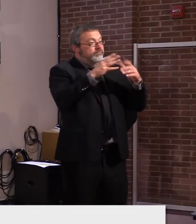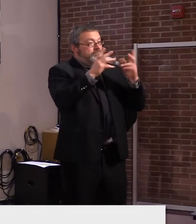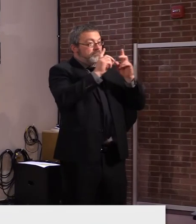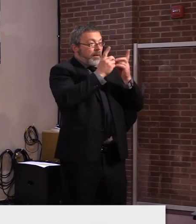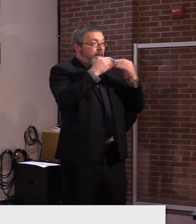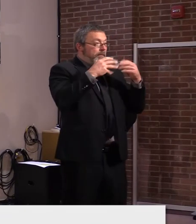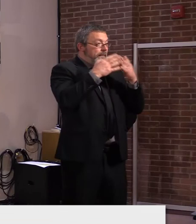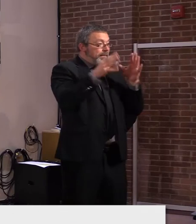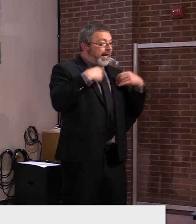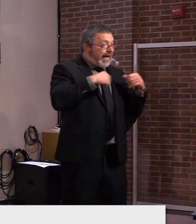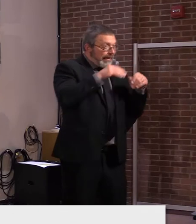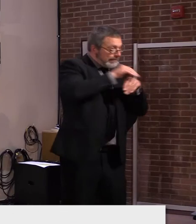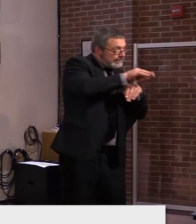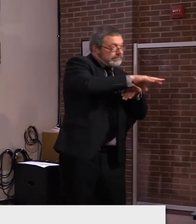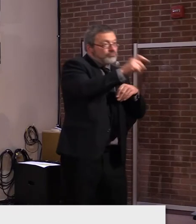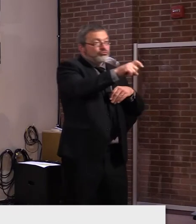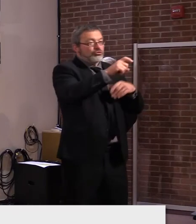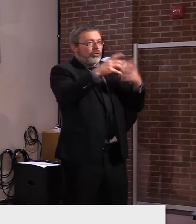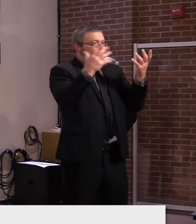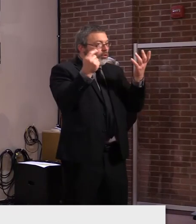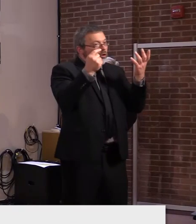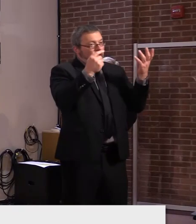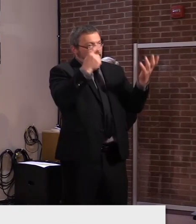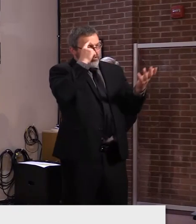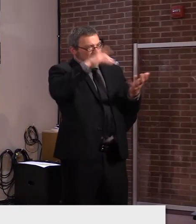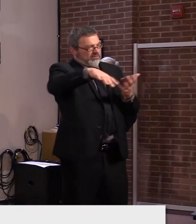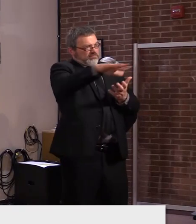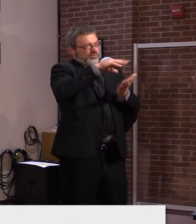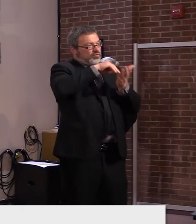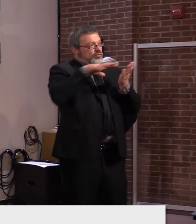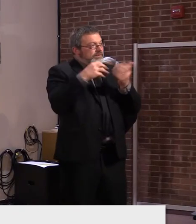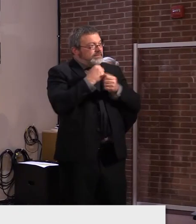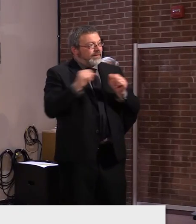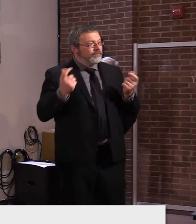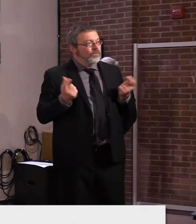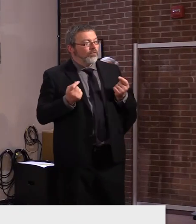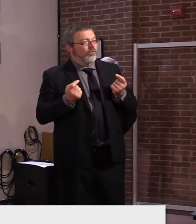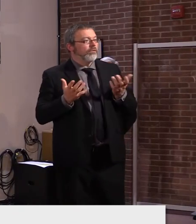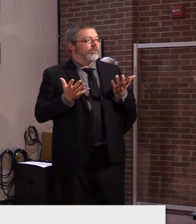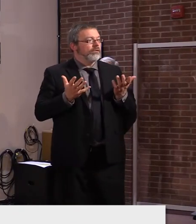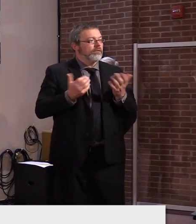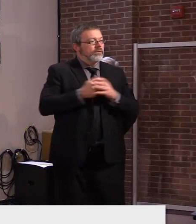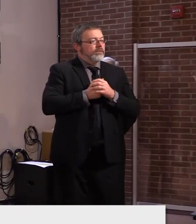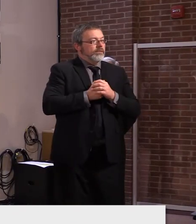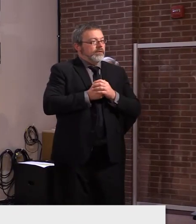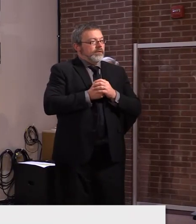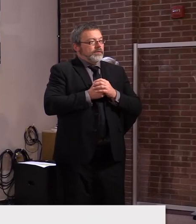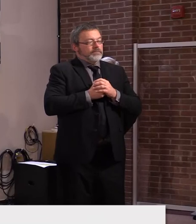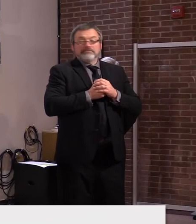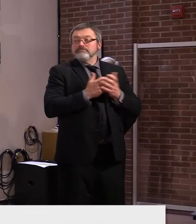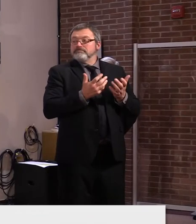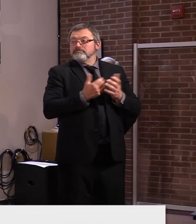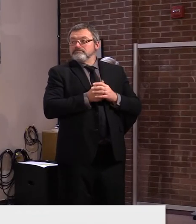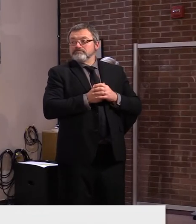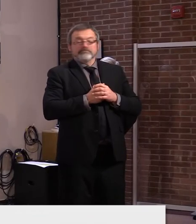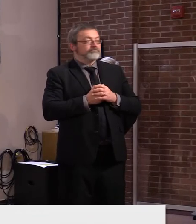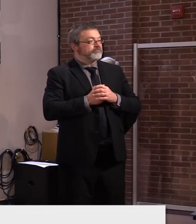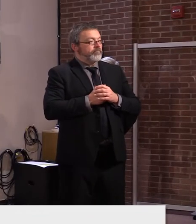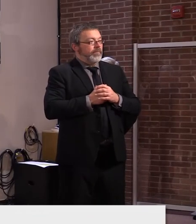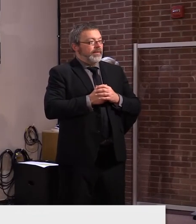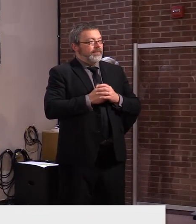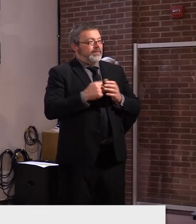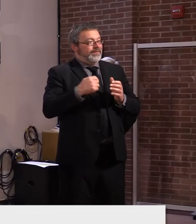kids and in the sports realm. Having said all that, I mean, this is a topic the